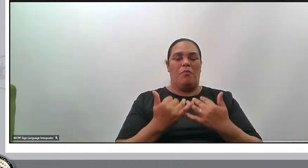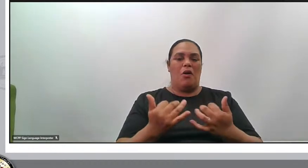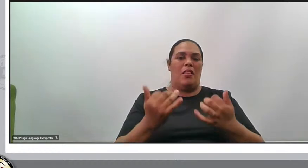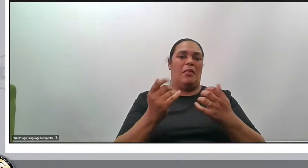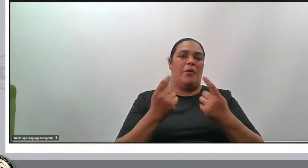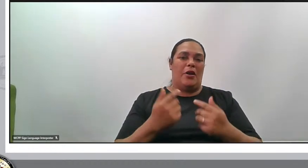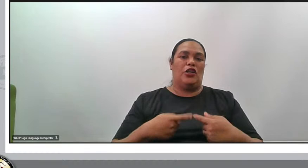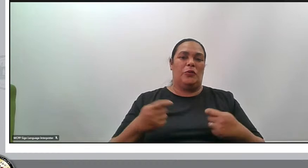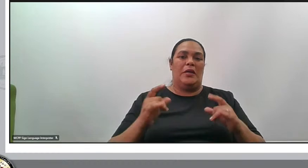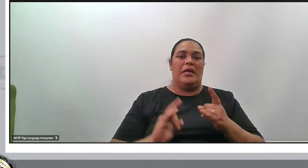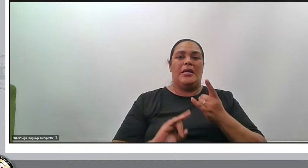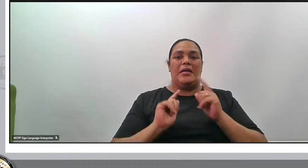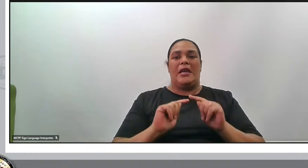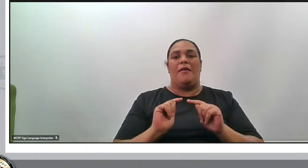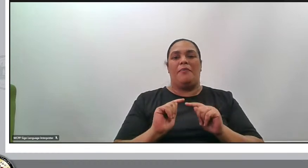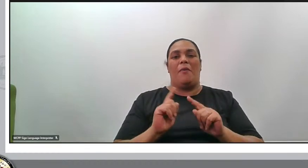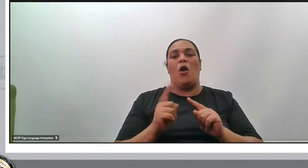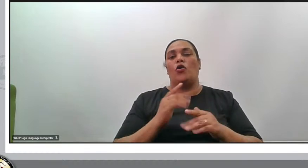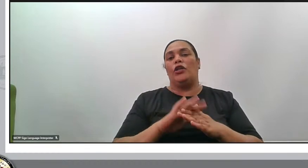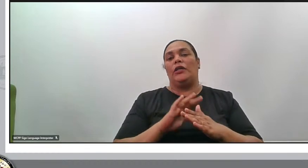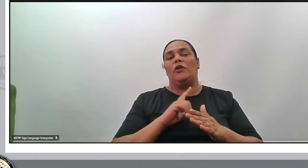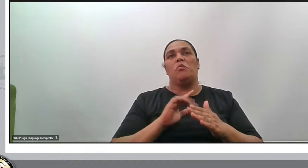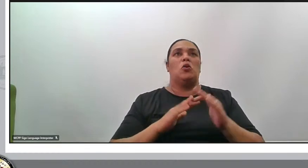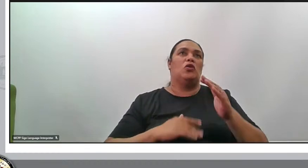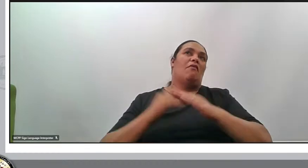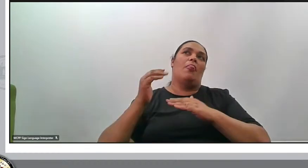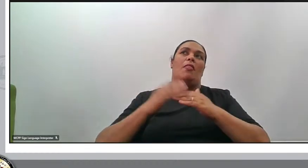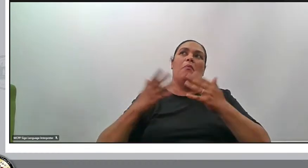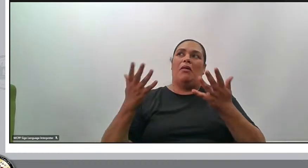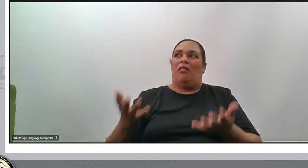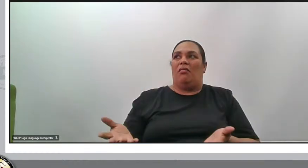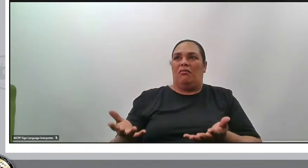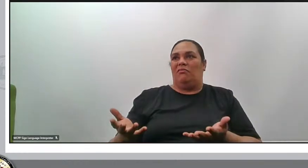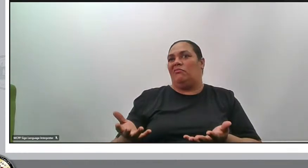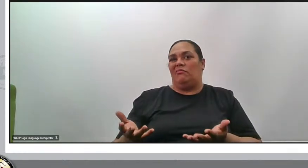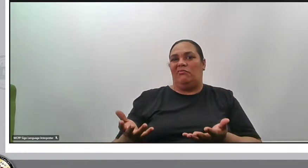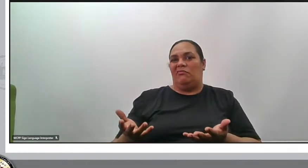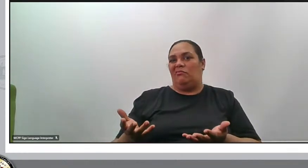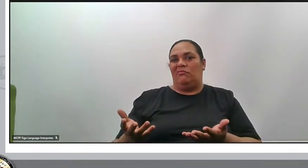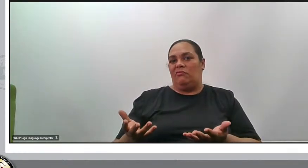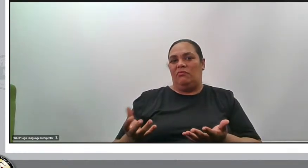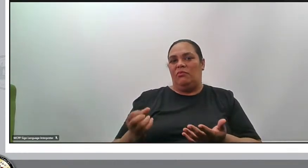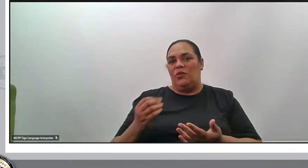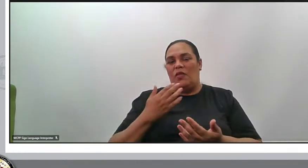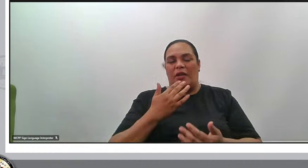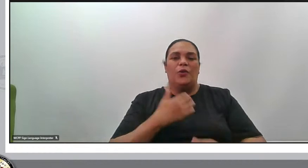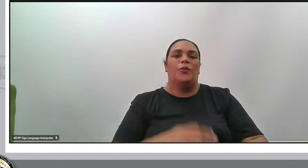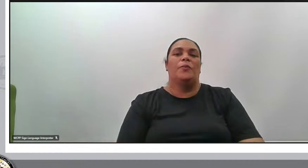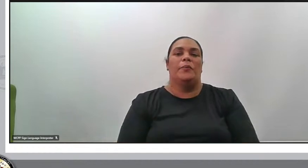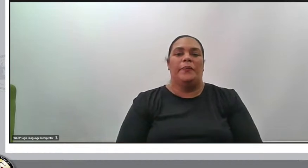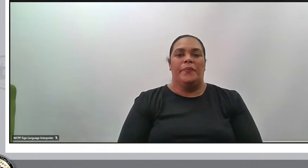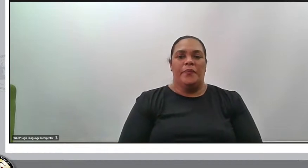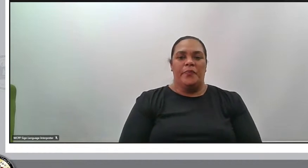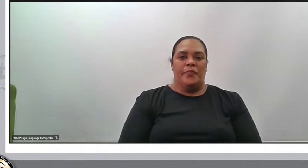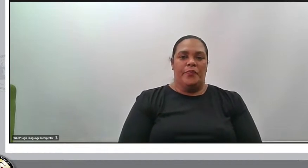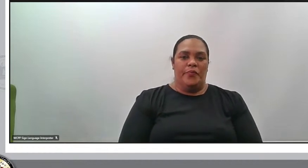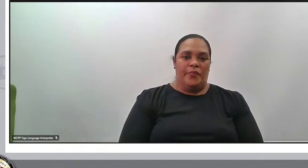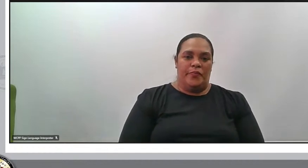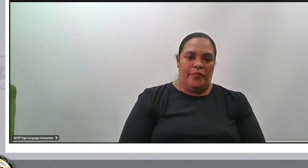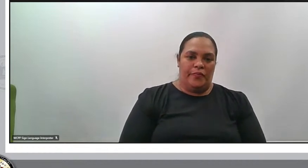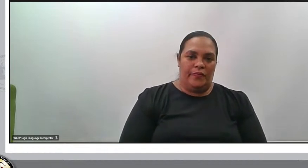in the City of Cape Town if the only reason is because our building is in the City of Cape Town. Thank you.